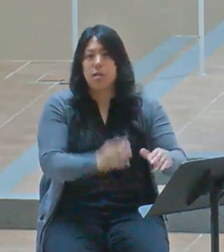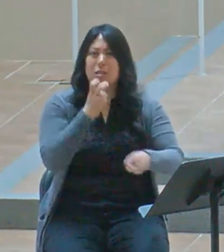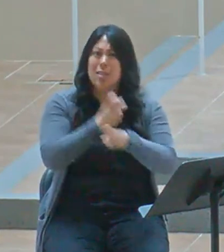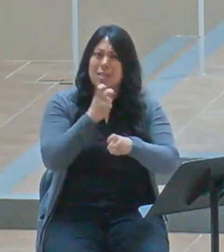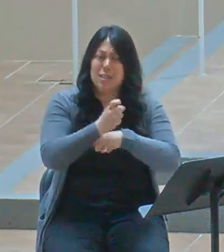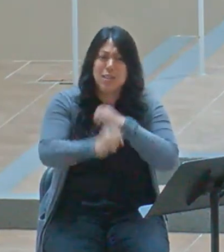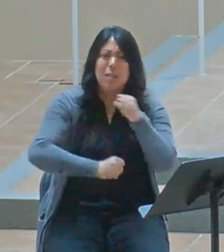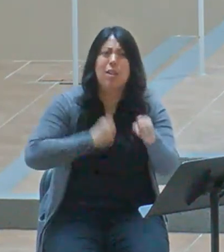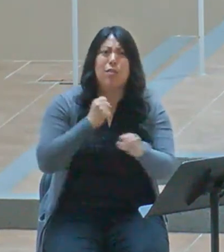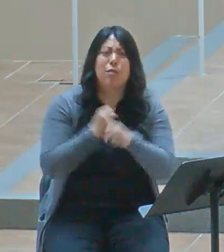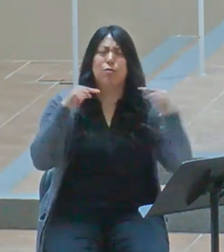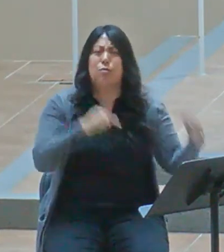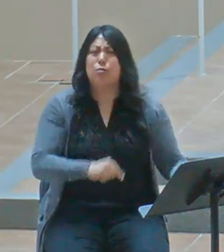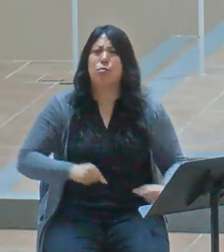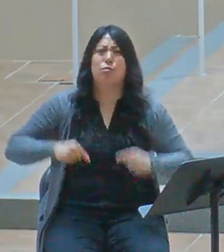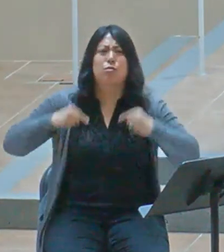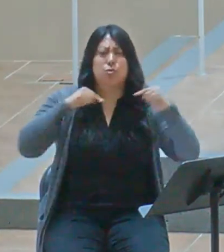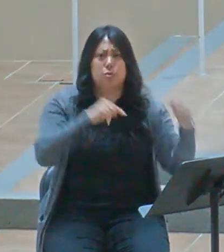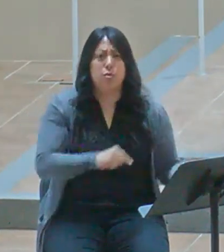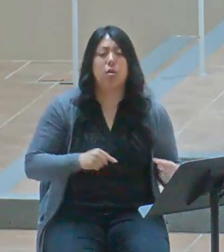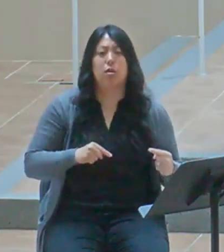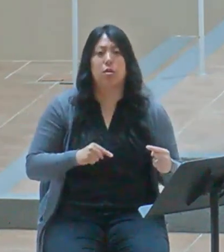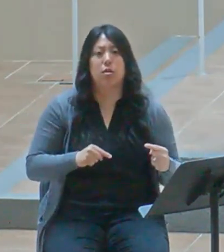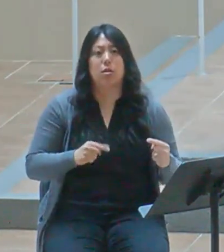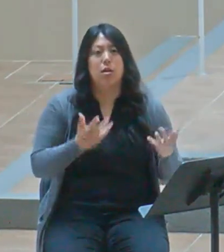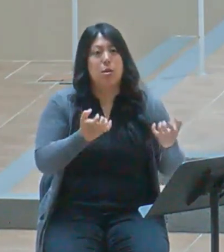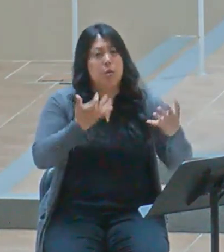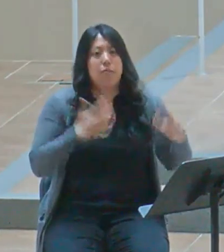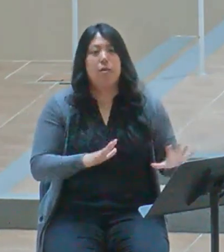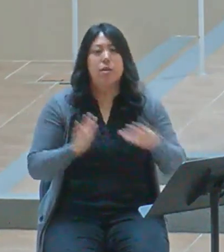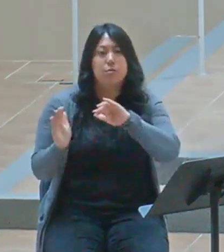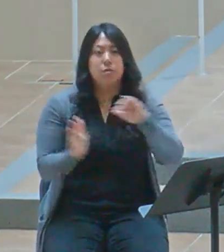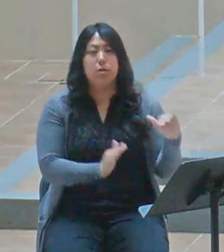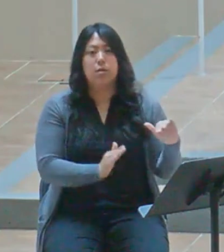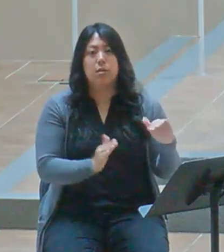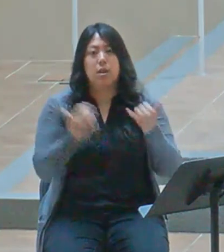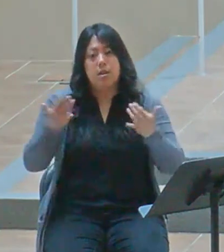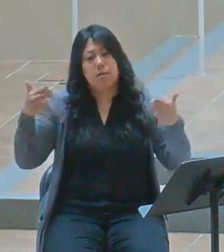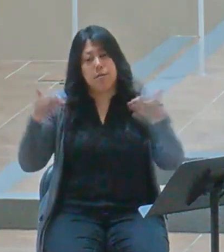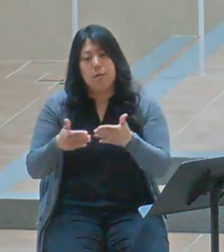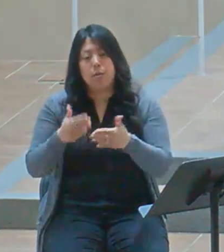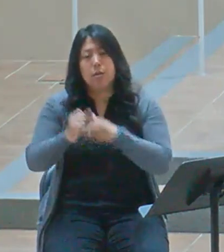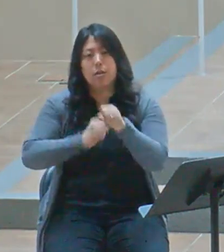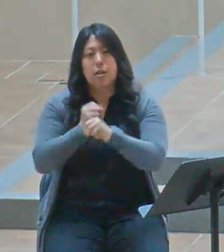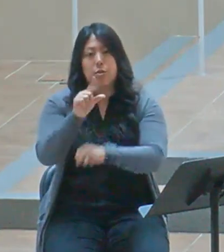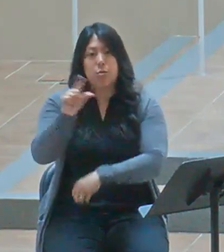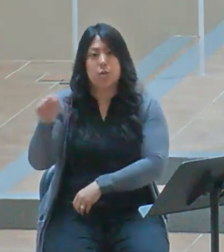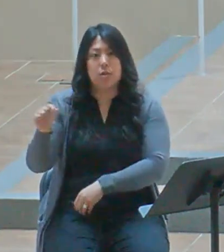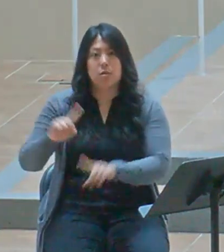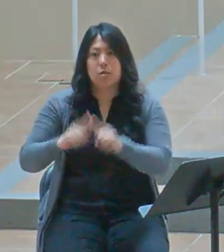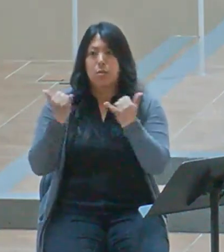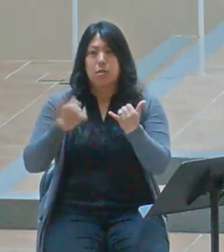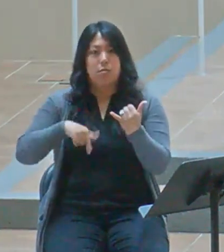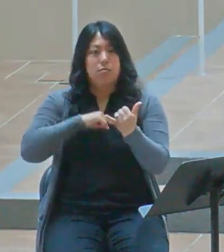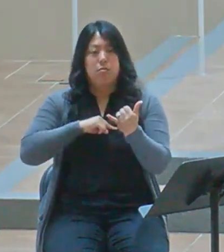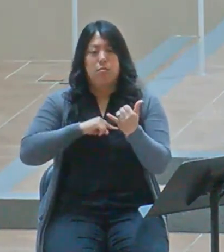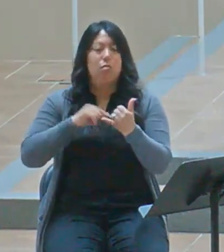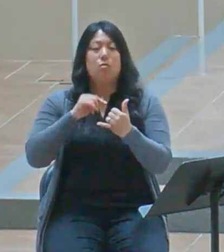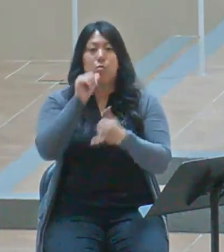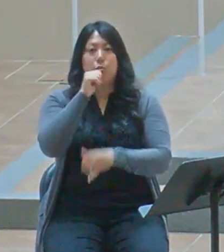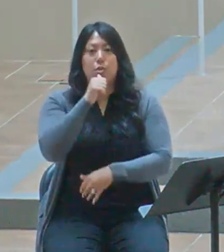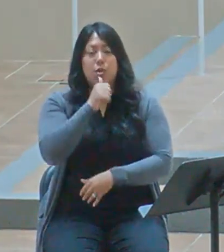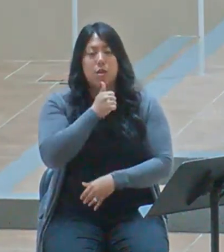year, especially here in Dayton. And it's so easy during those times to focus on the darkness and